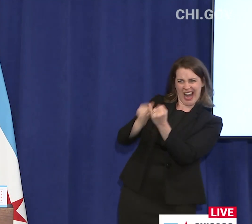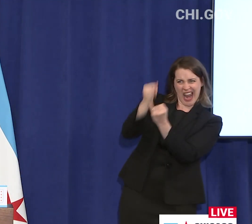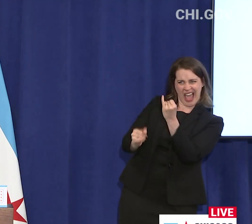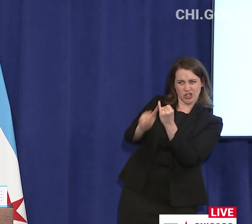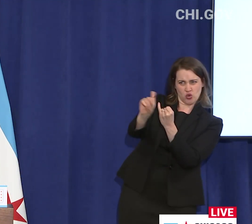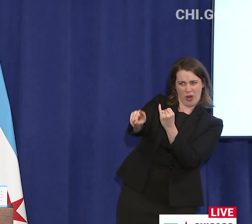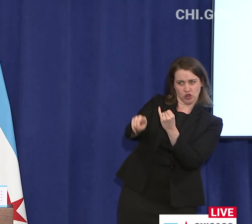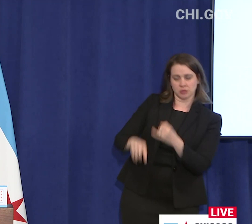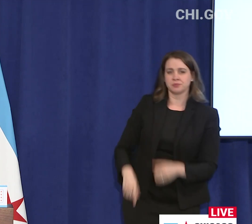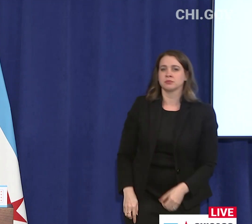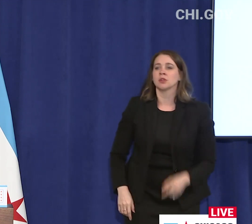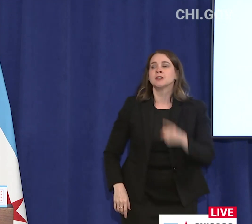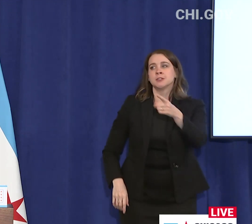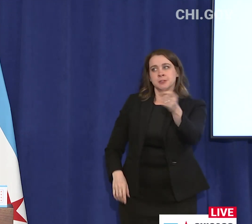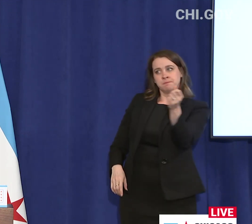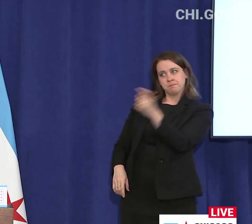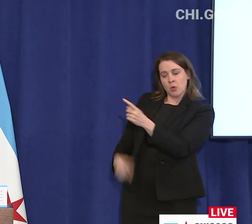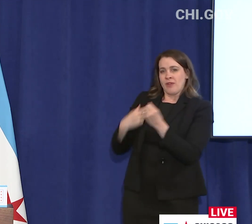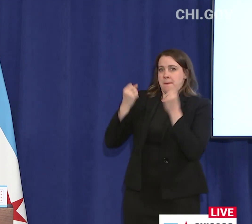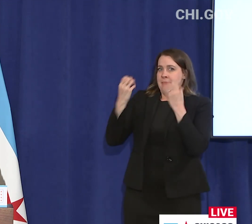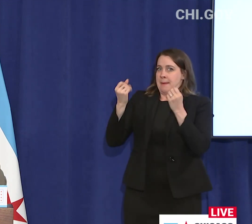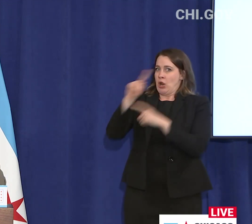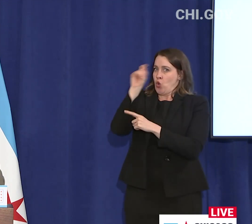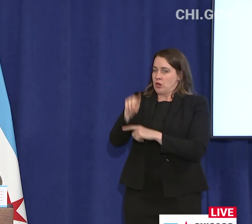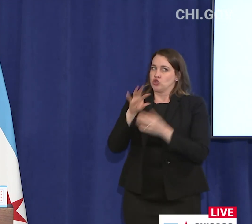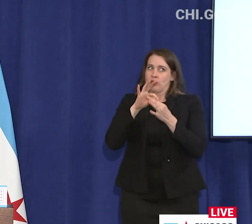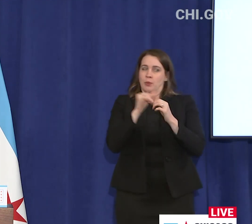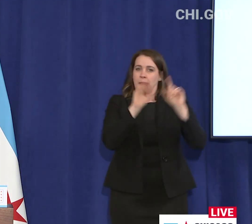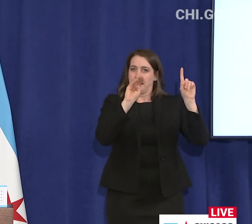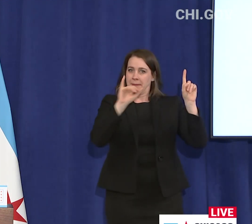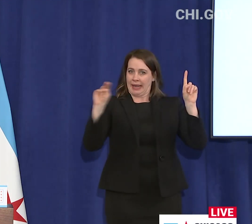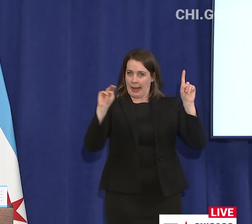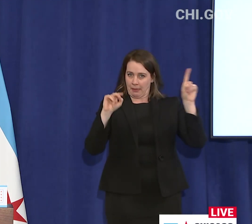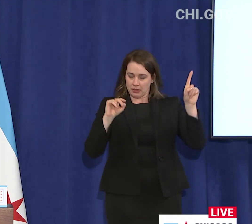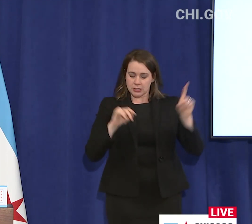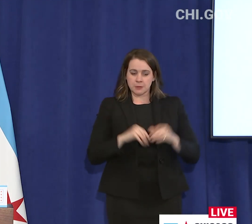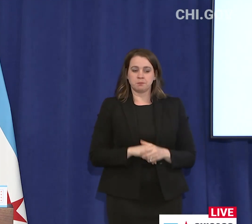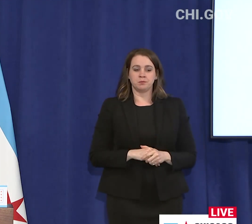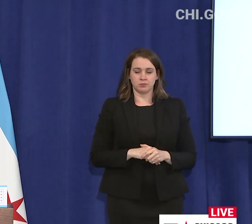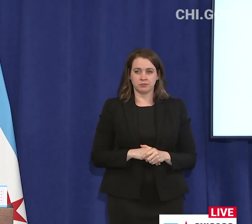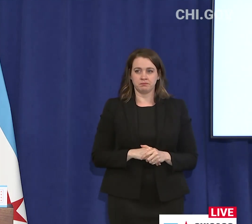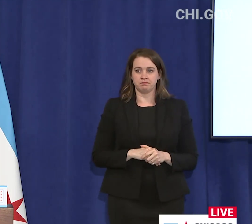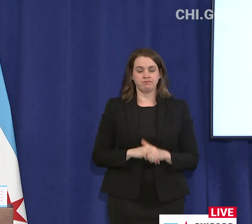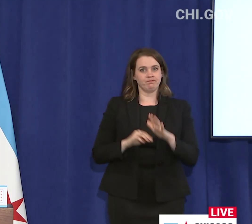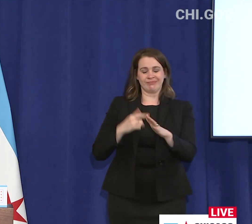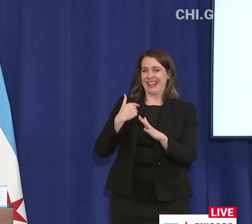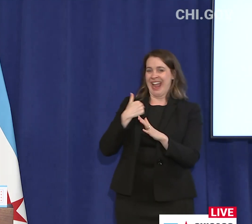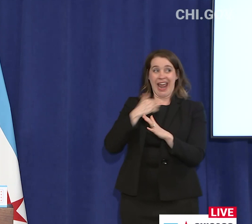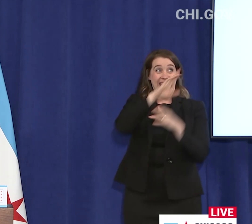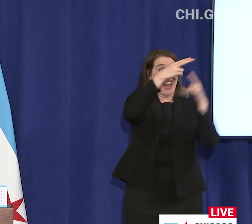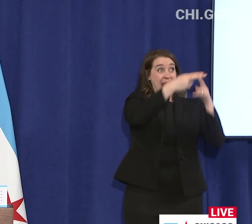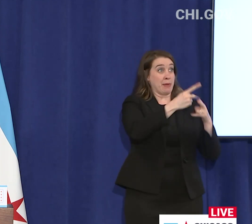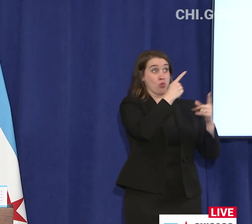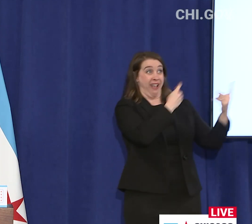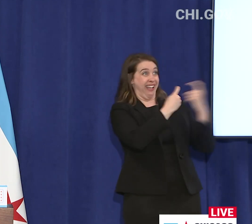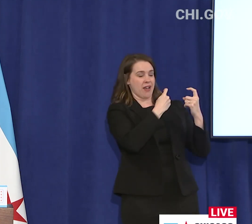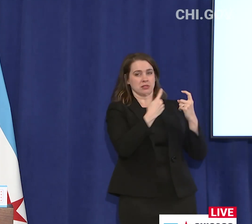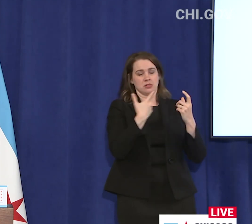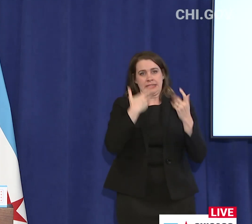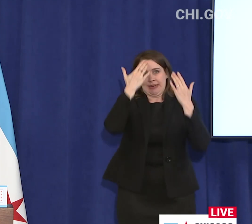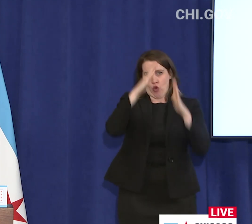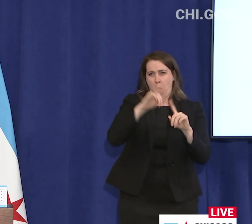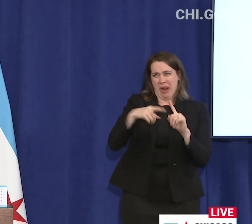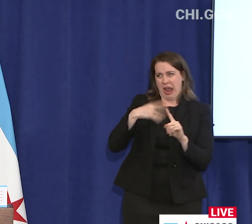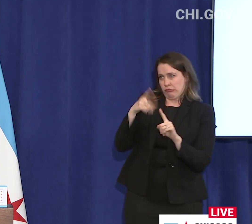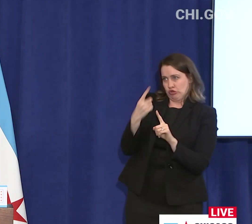Minneapolis, because there are many, many questions about that as well. And I regret that I don't have all the names, but there are several folks who are asking,